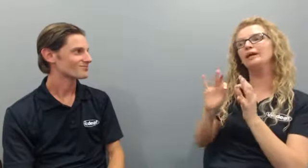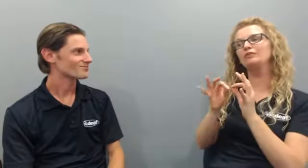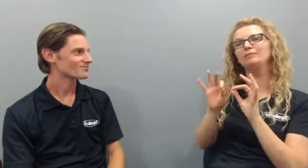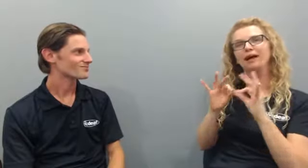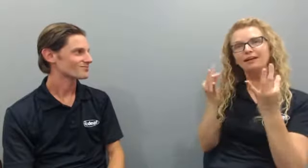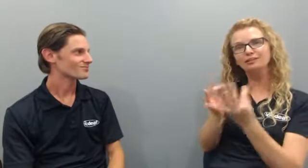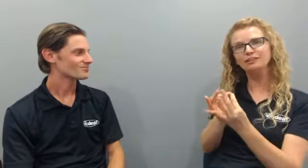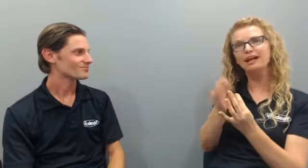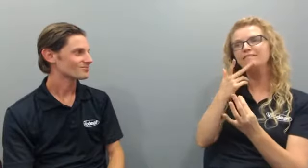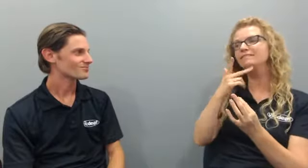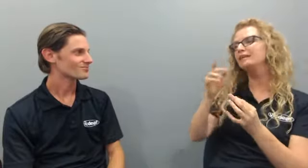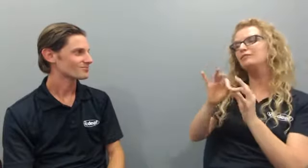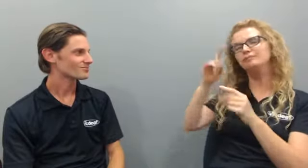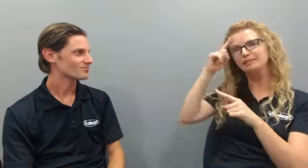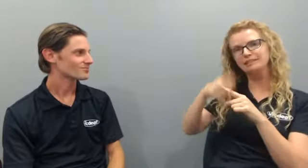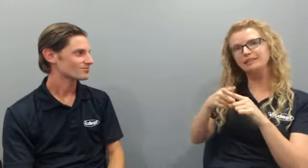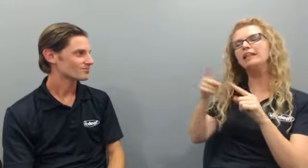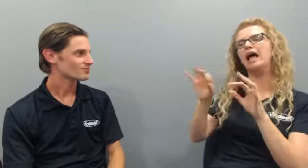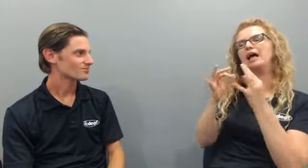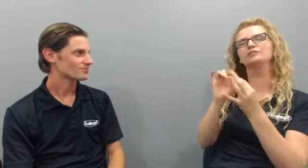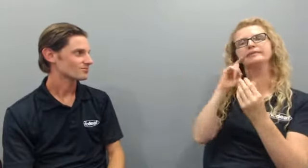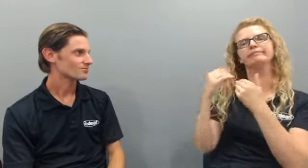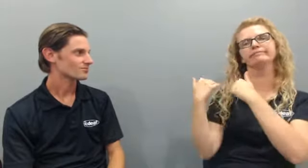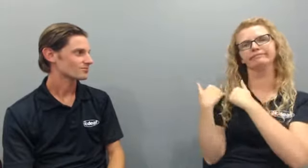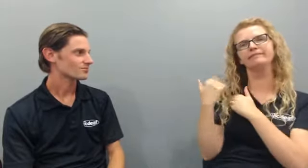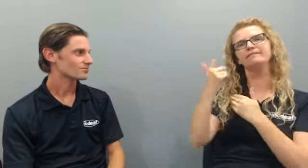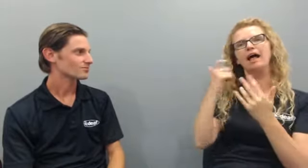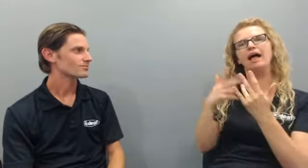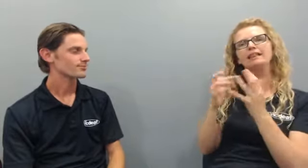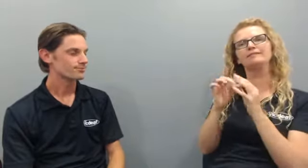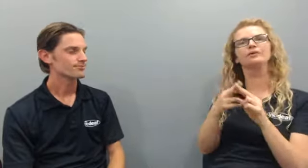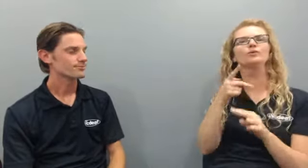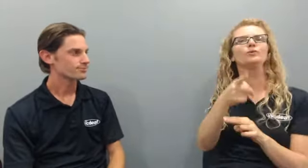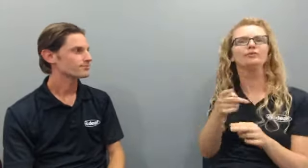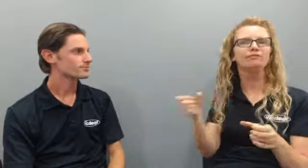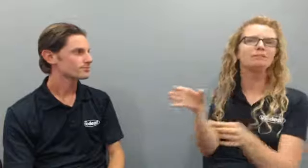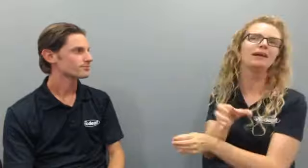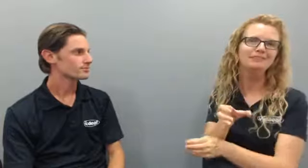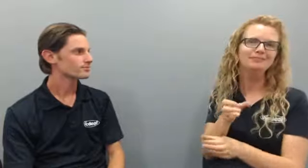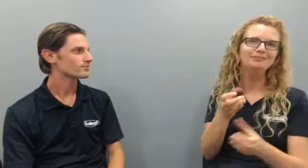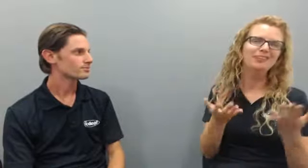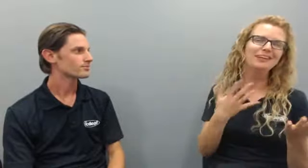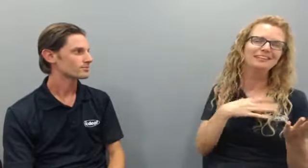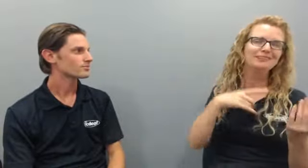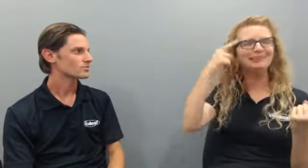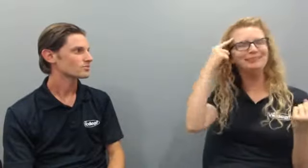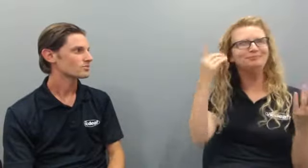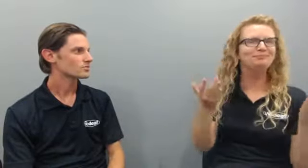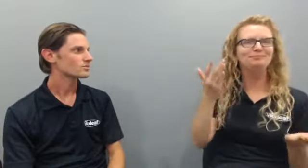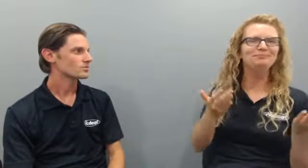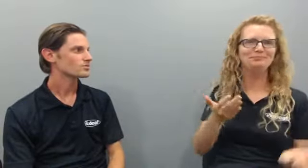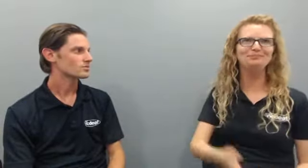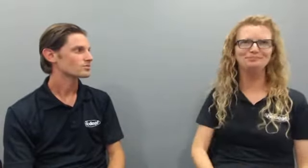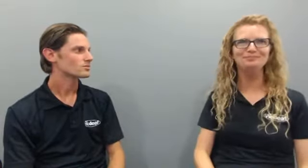interpreter. If you do it through an interpreting agency, if the interpreter is sick, then the interpreting agency then takes on the responsibility of finding a replacement.